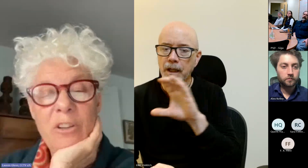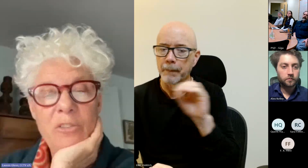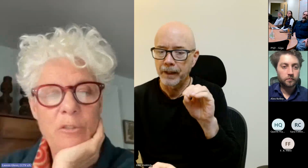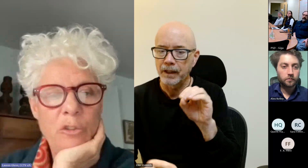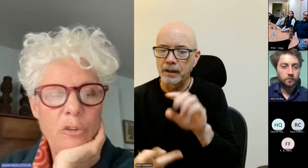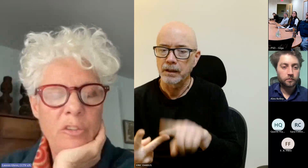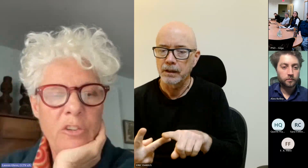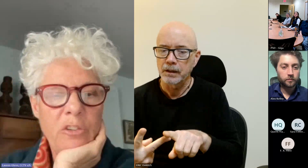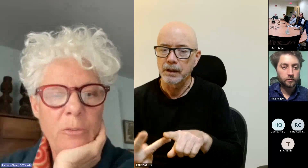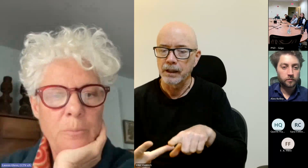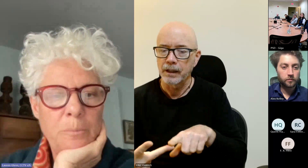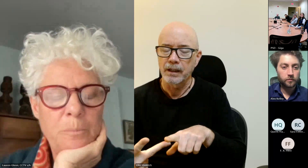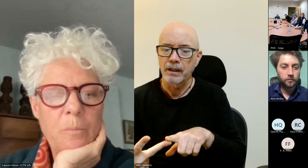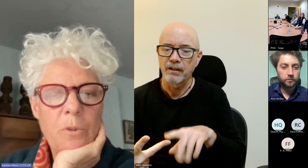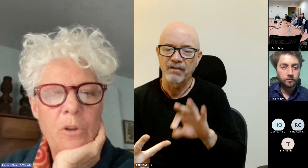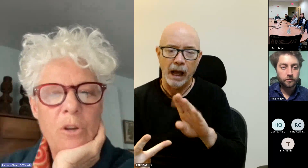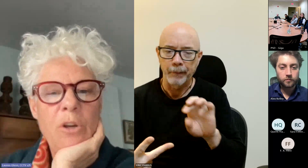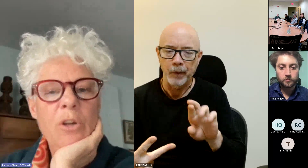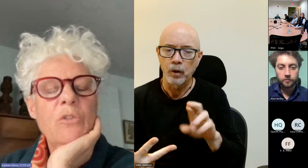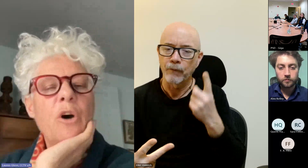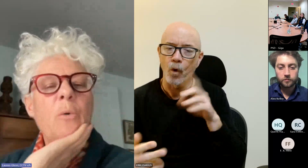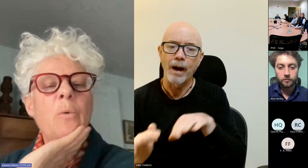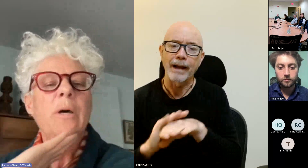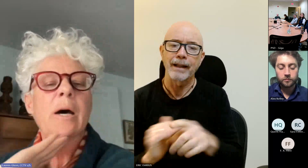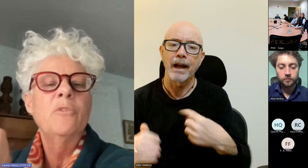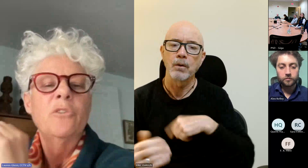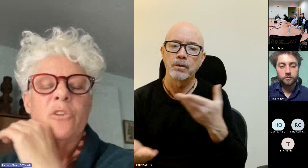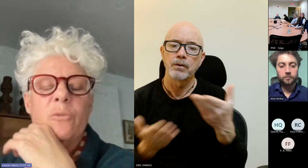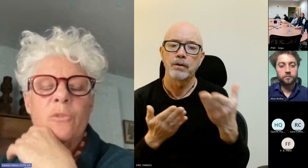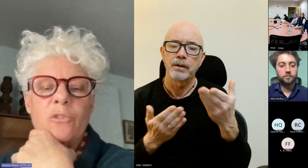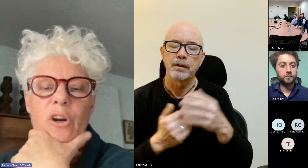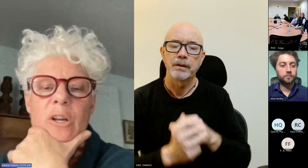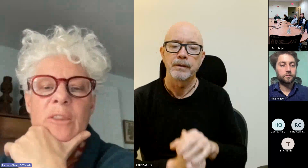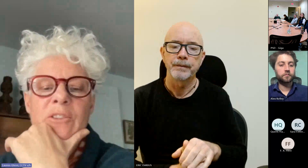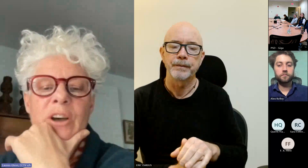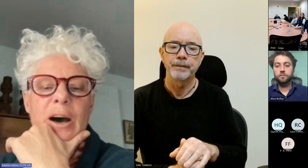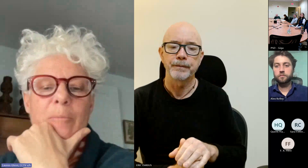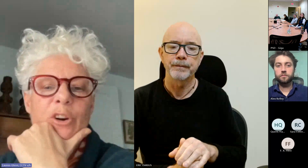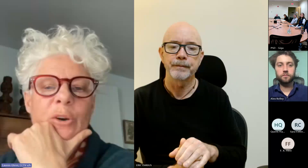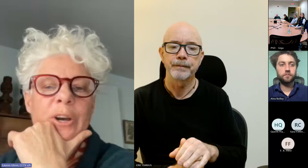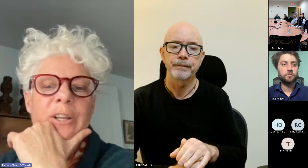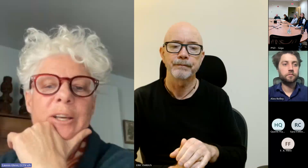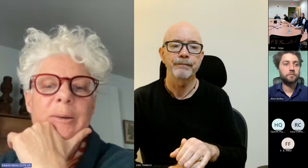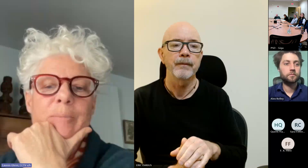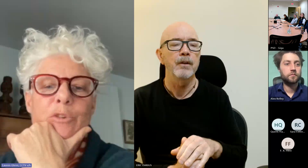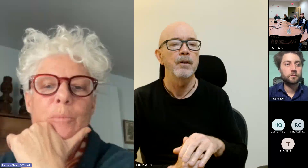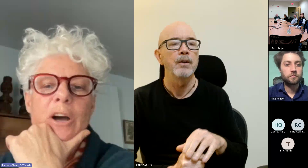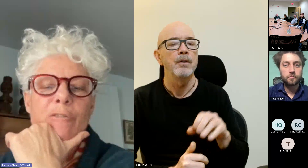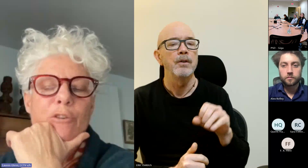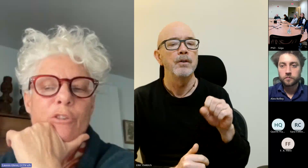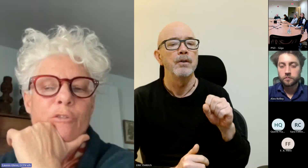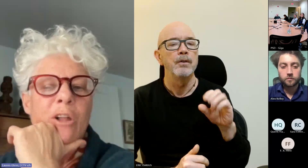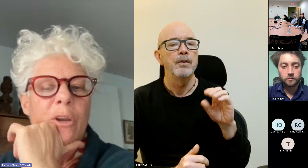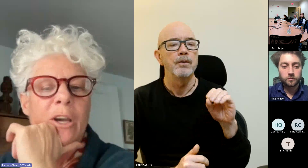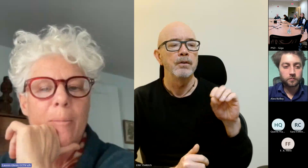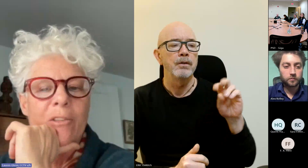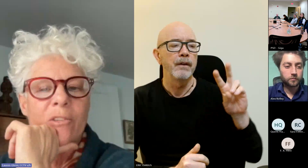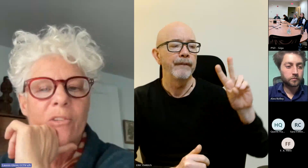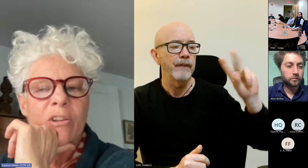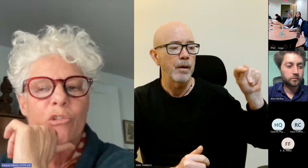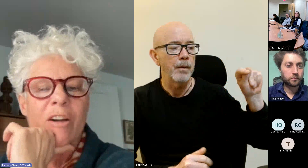to access our services. So just to start at the top very quickly, Vermont offers the